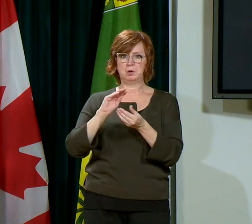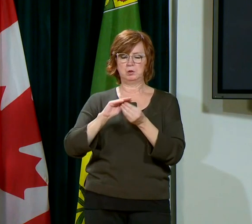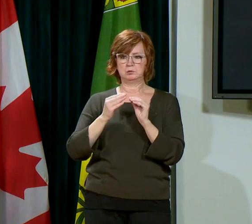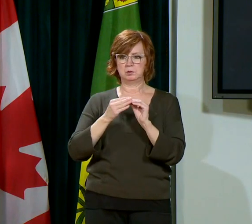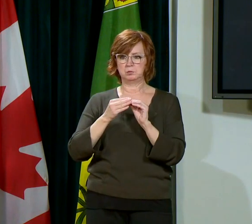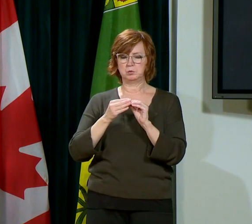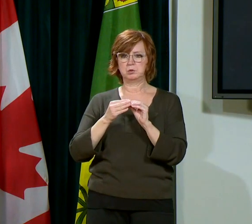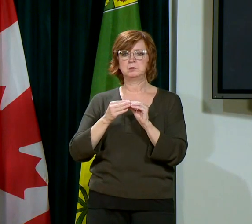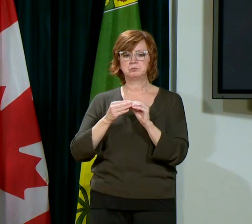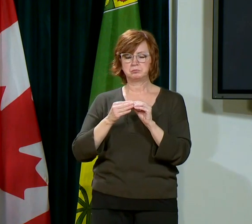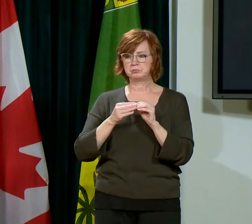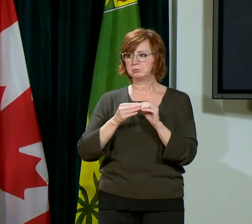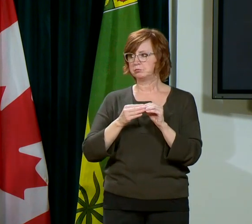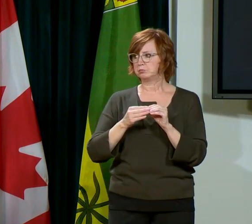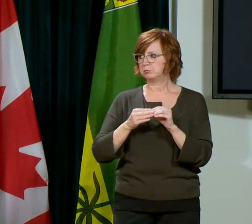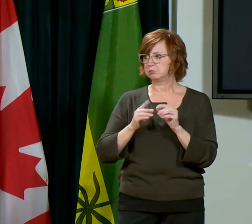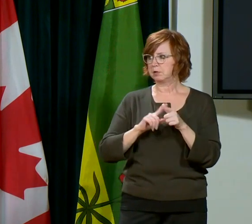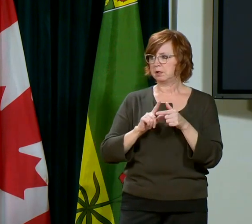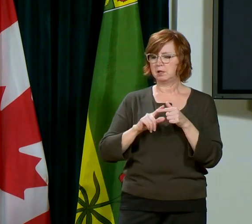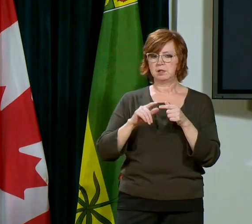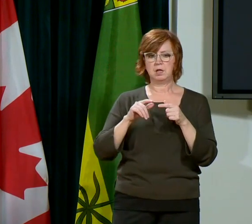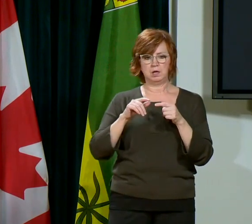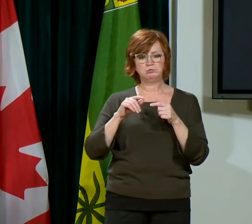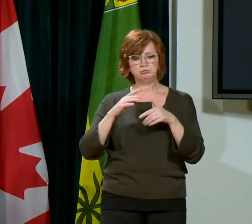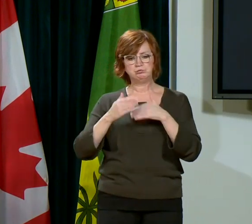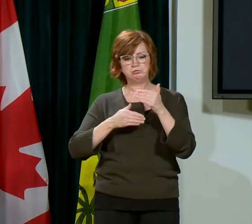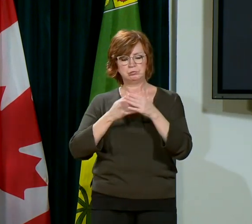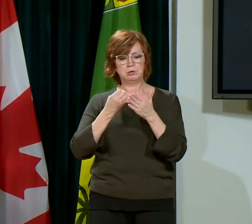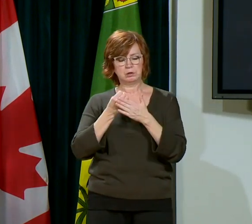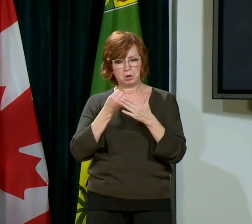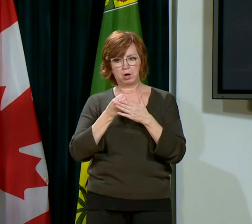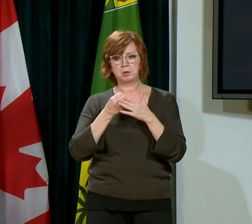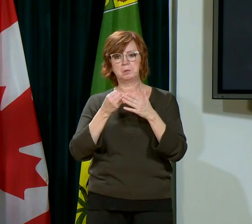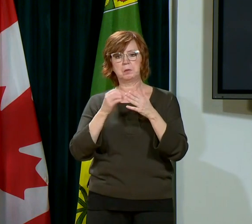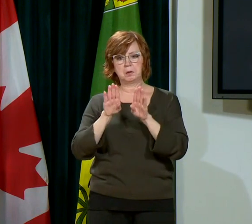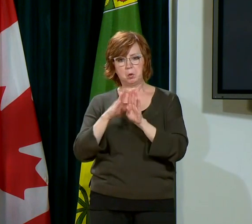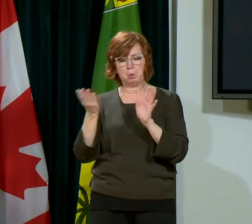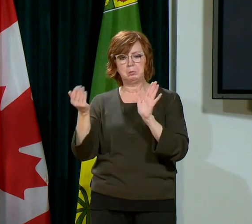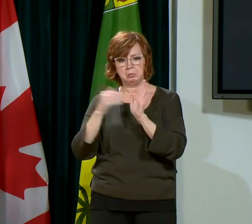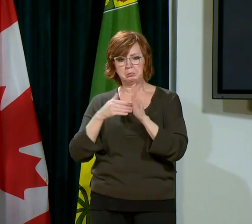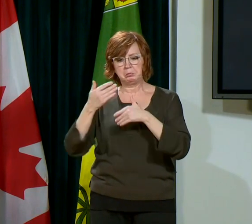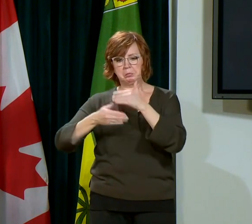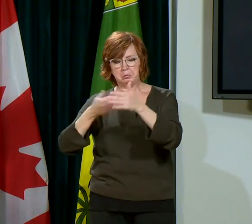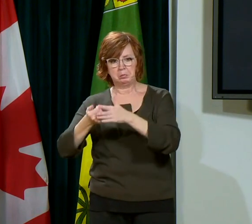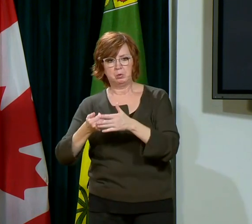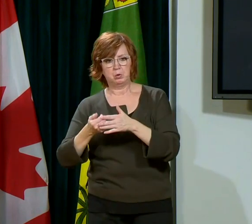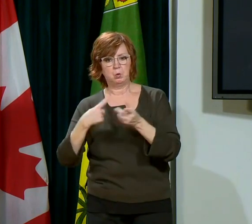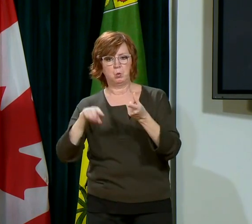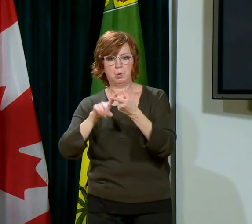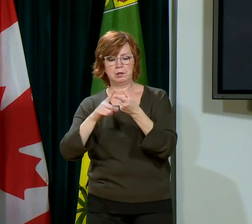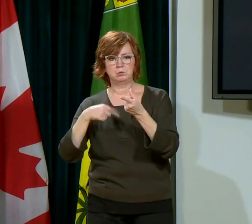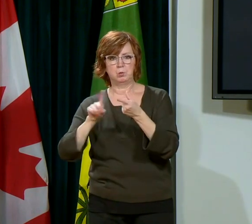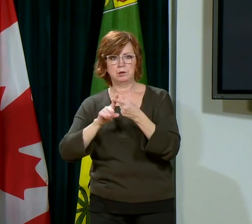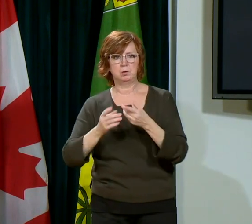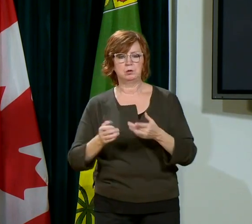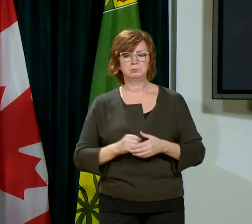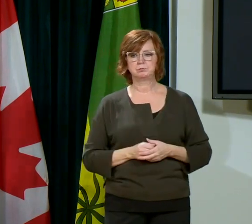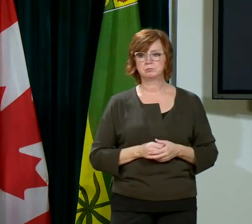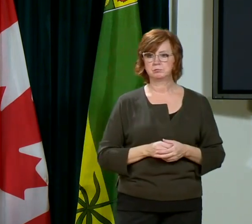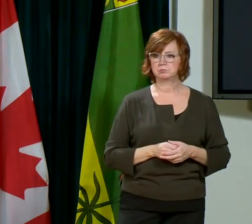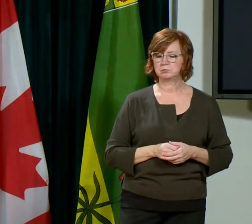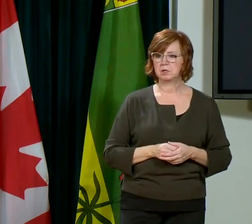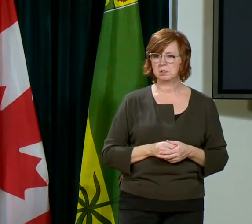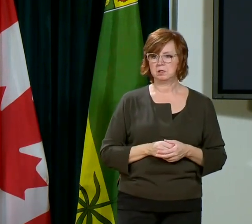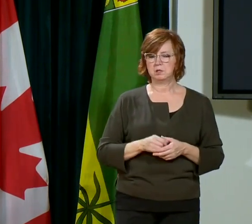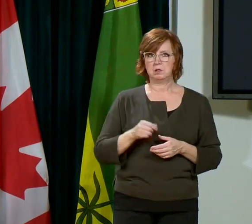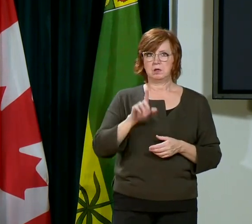start to come back to business as usual? So I think there's kind of several parts to this answer.